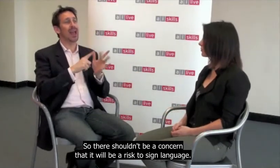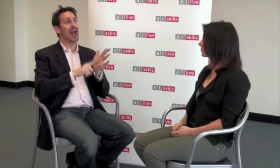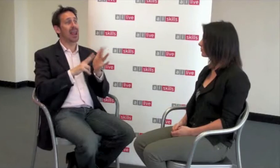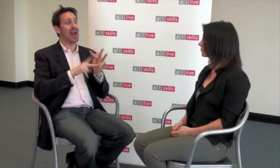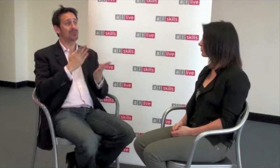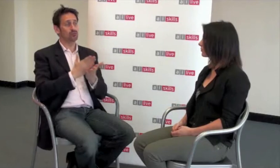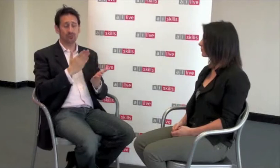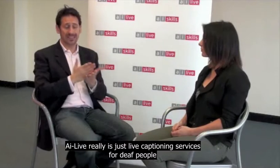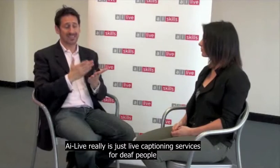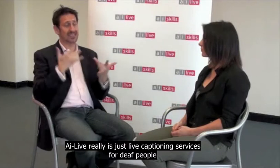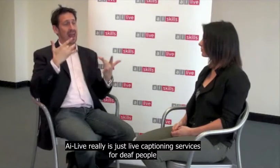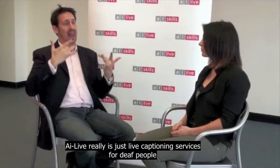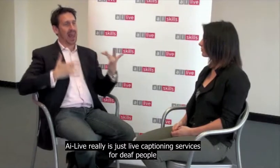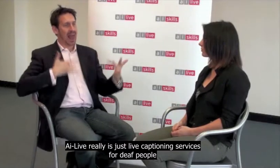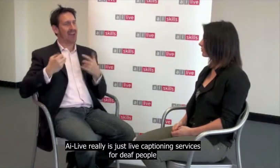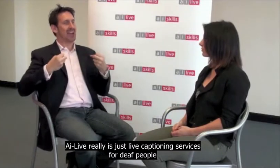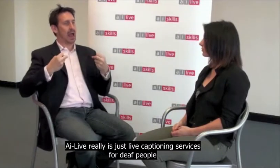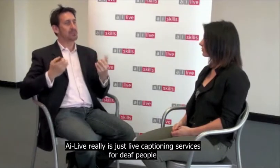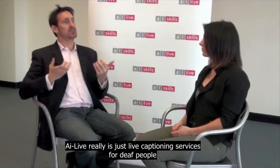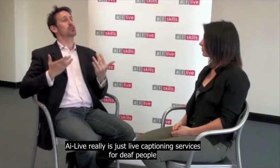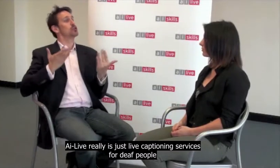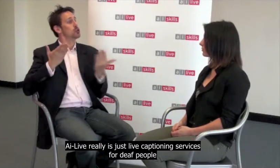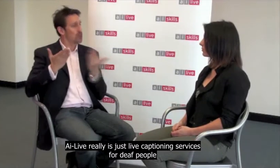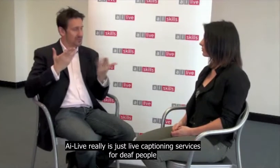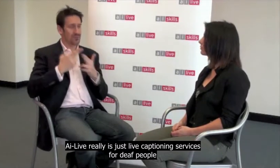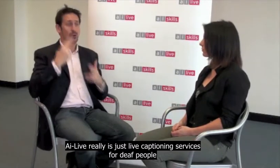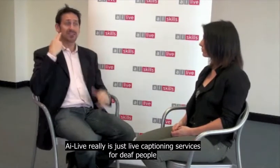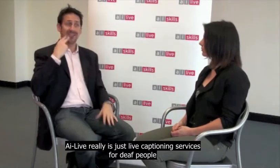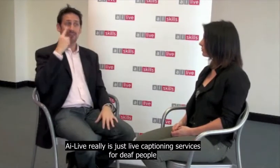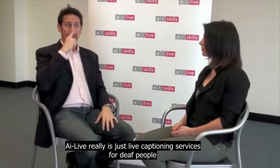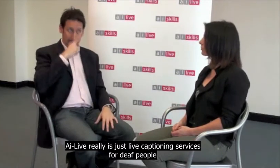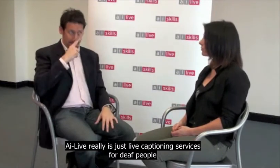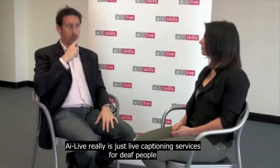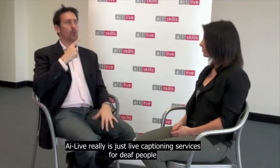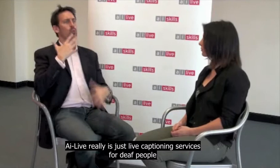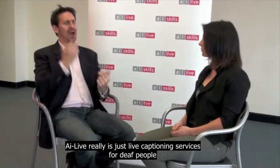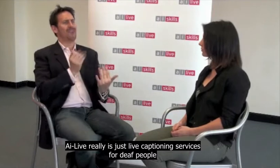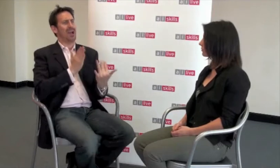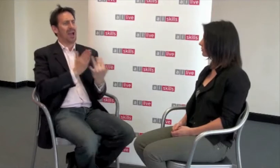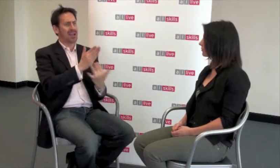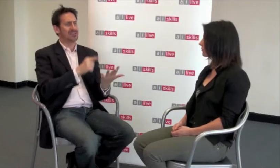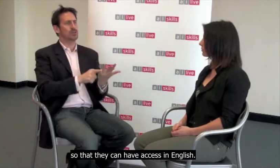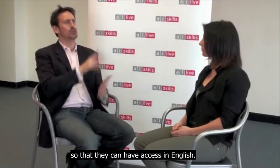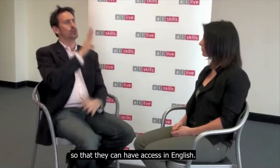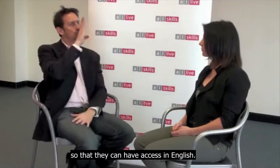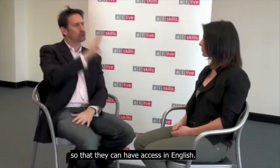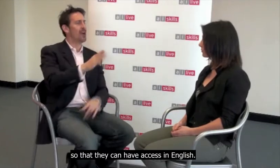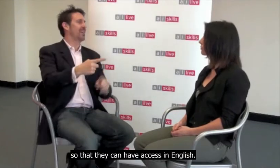AI Live, really, is just live captioning services for deaf people so that they can have access